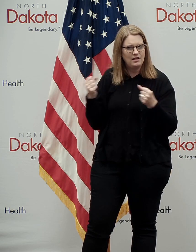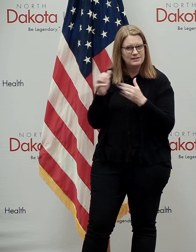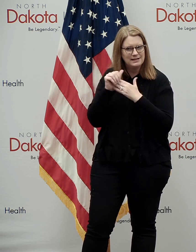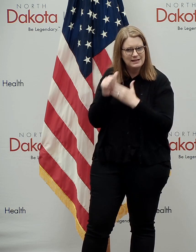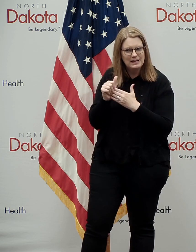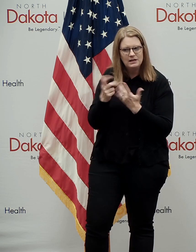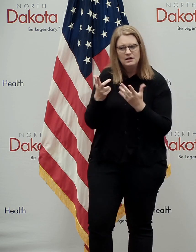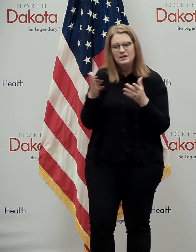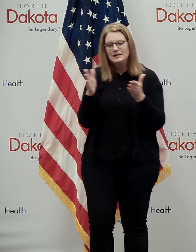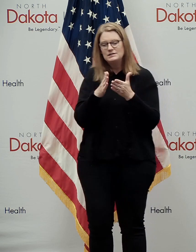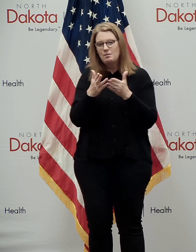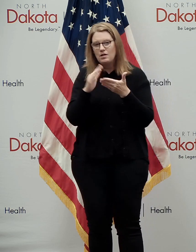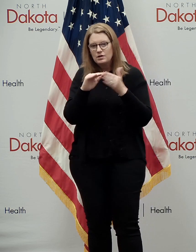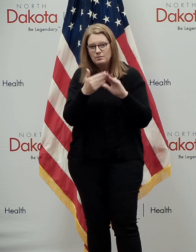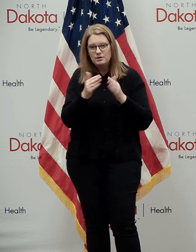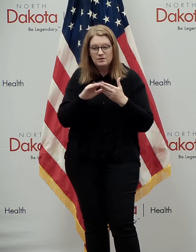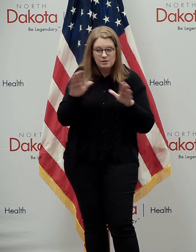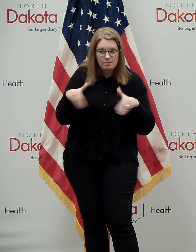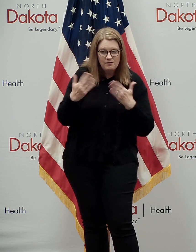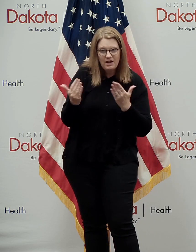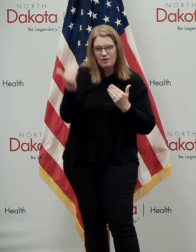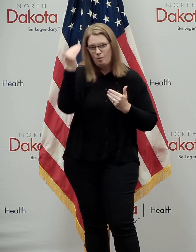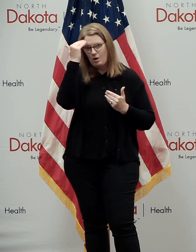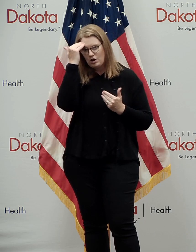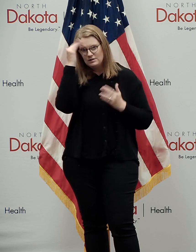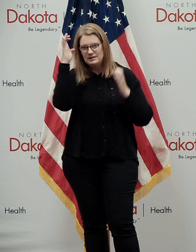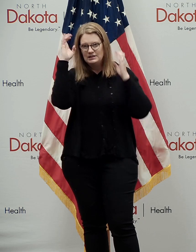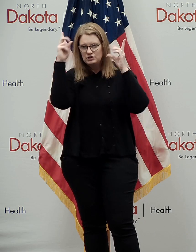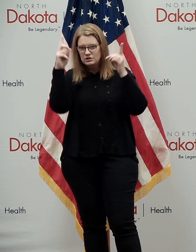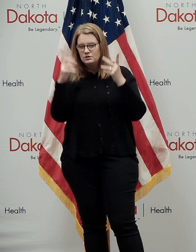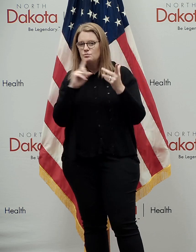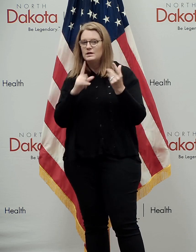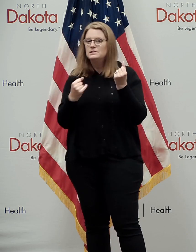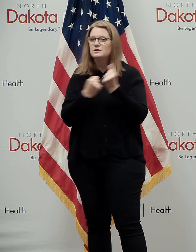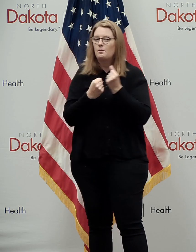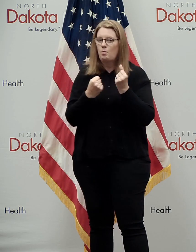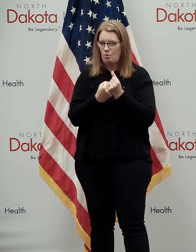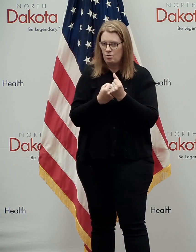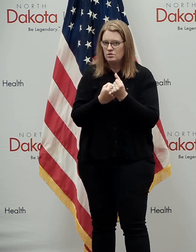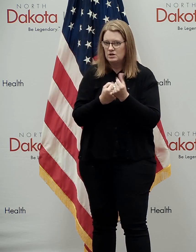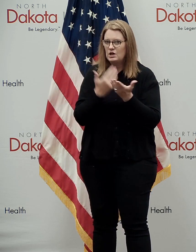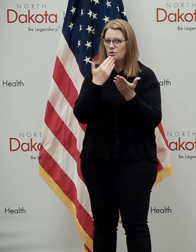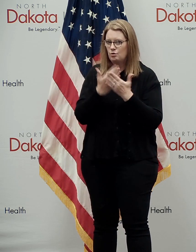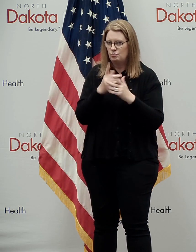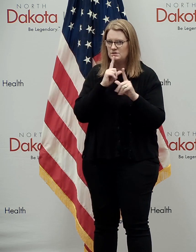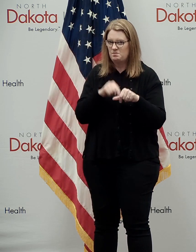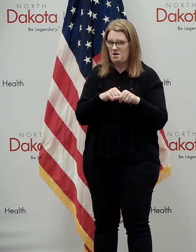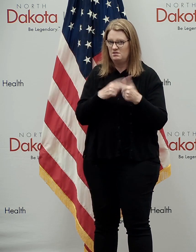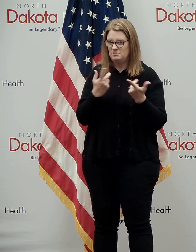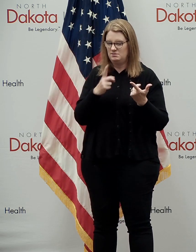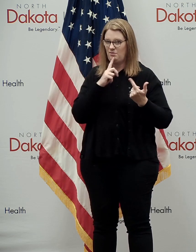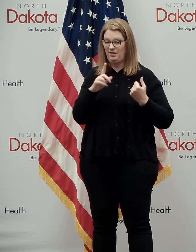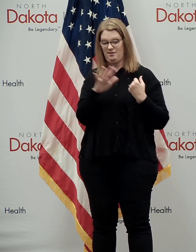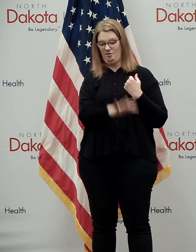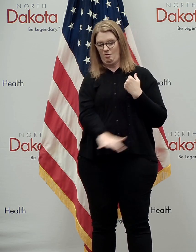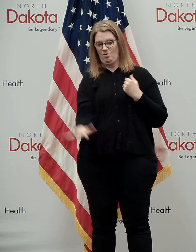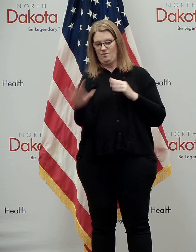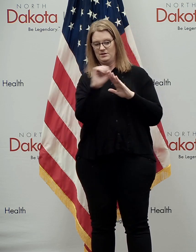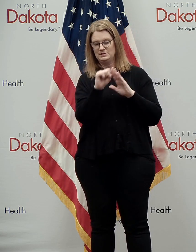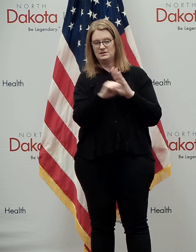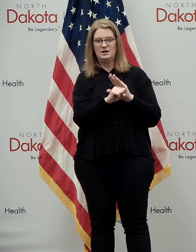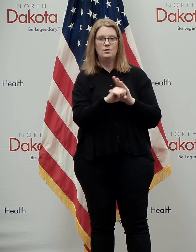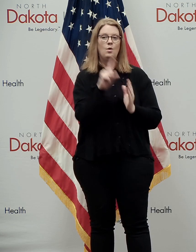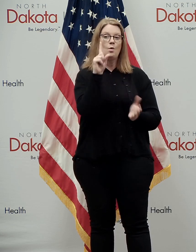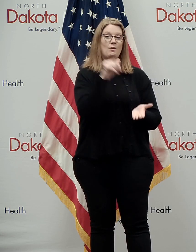smaller communities and have provided awareness and education to support a safe and effective response across the state. More than